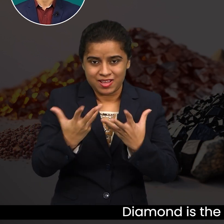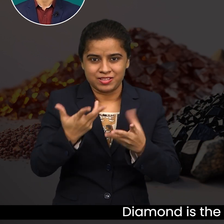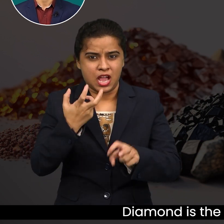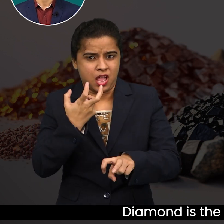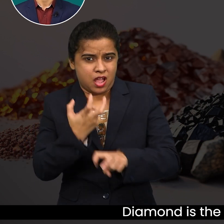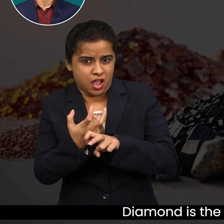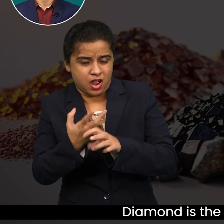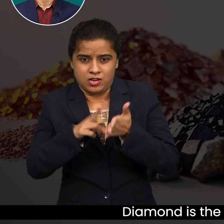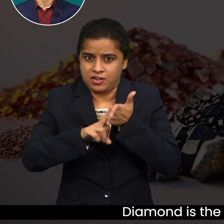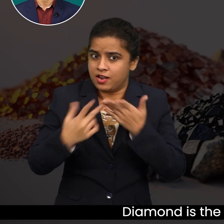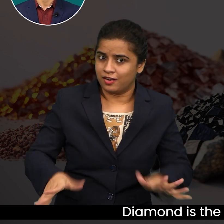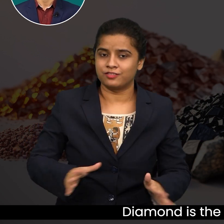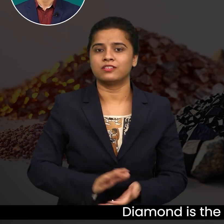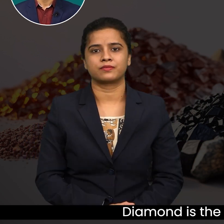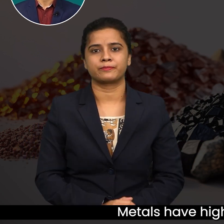substance.